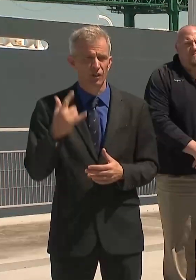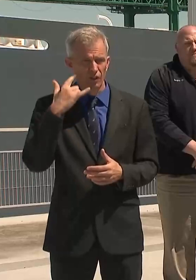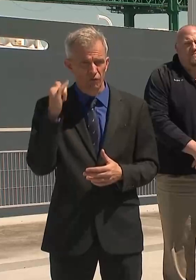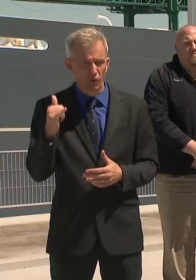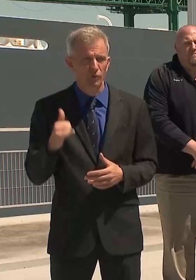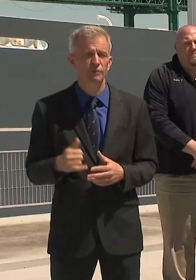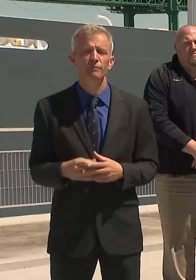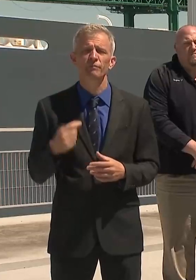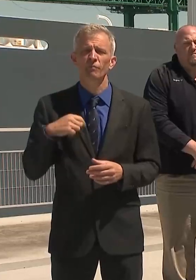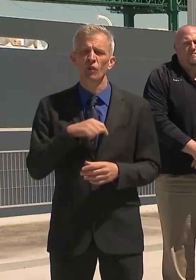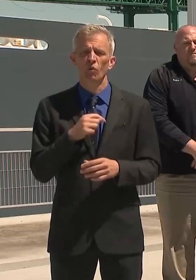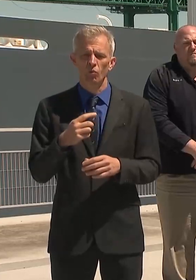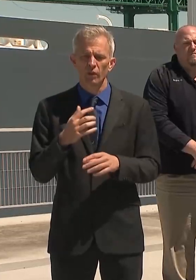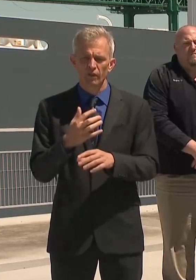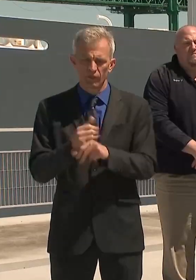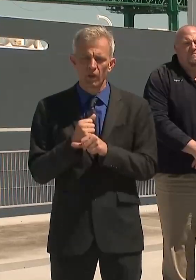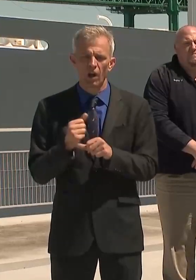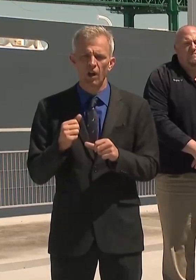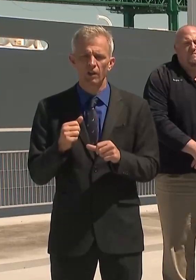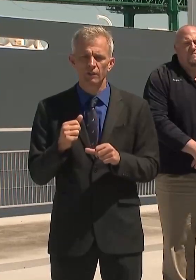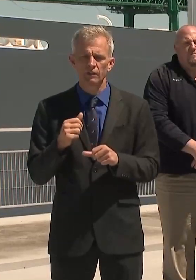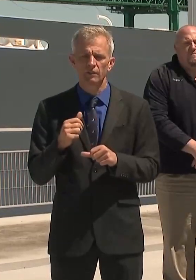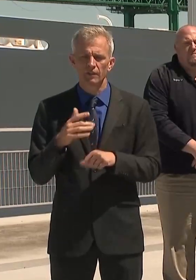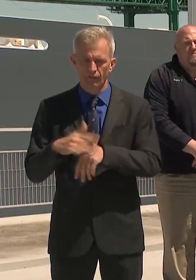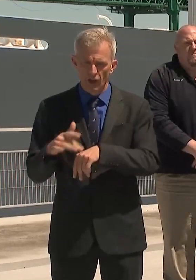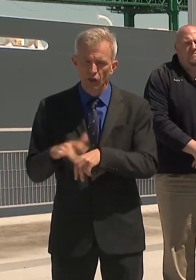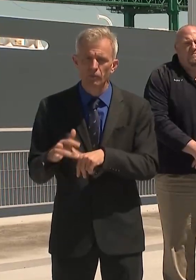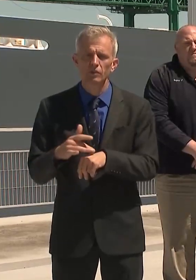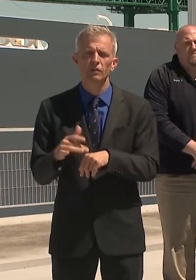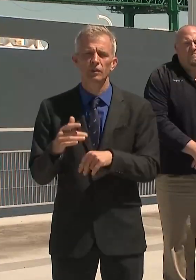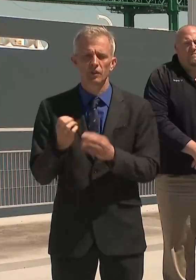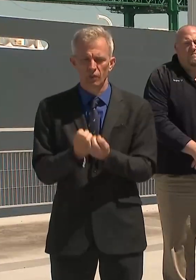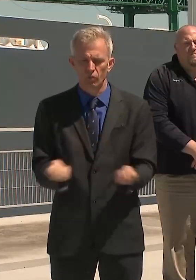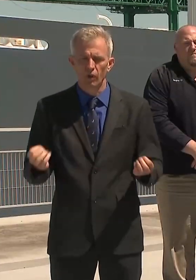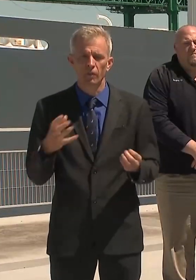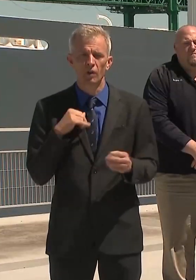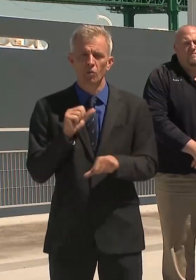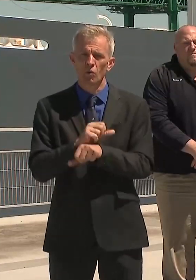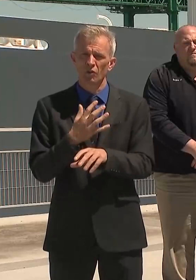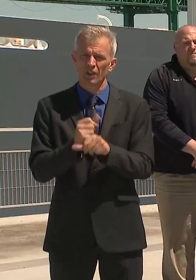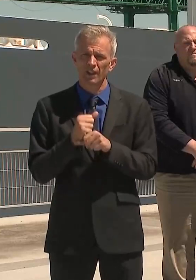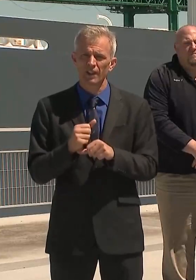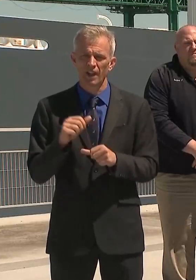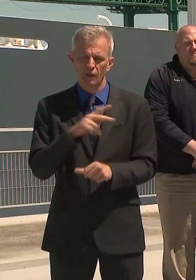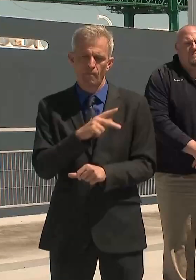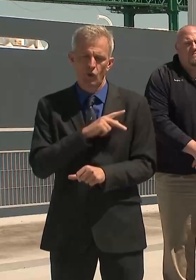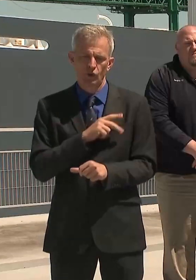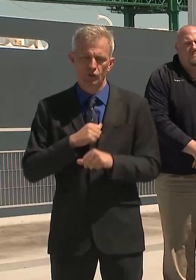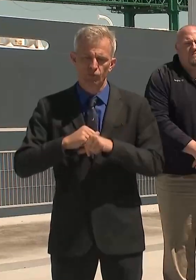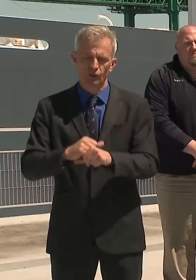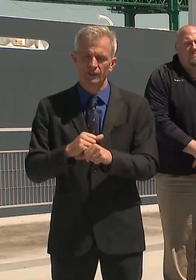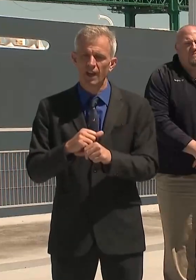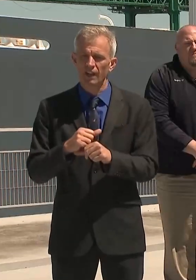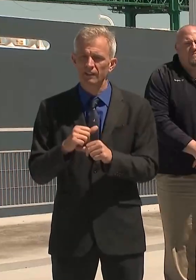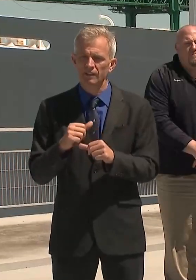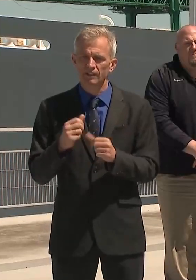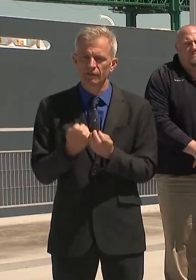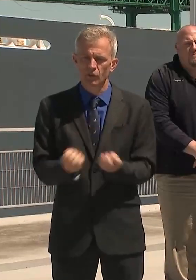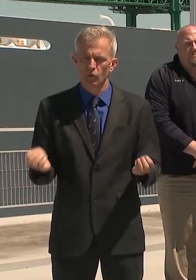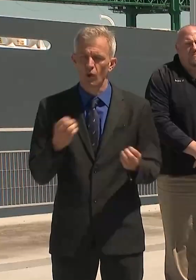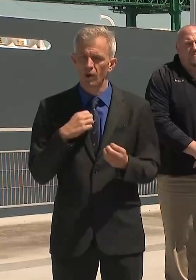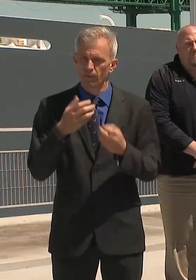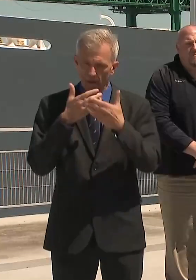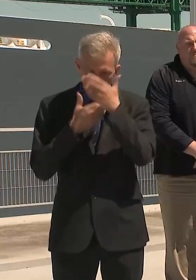the asset. Now we're working to get the resources, the personal protective gear, and the staffing to make